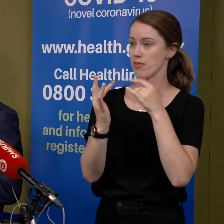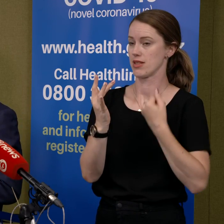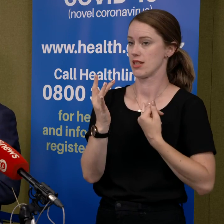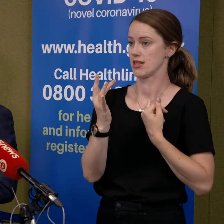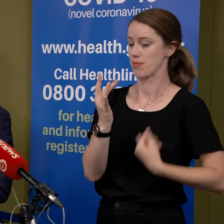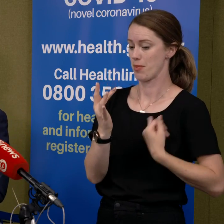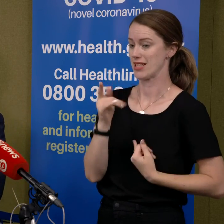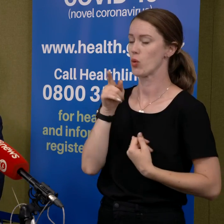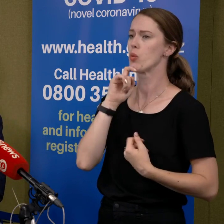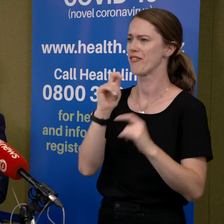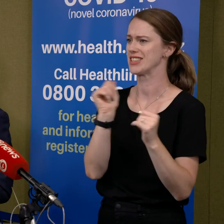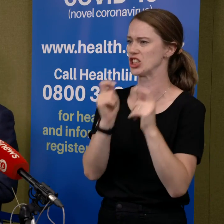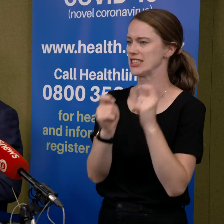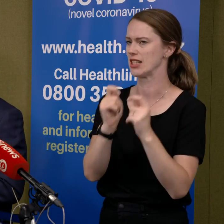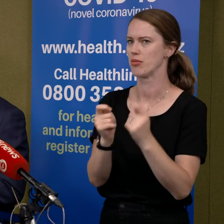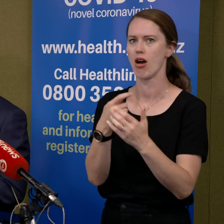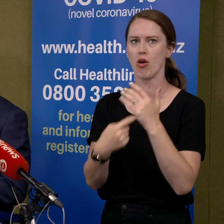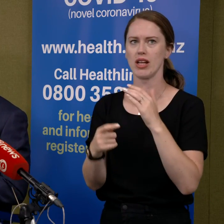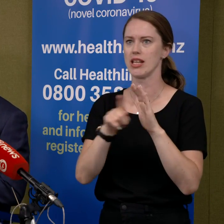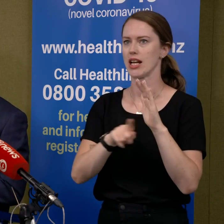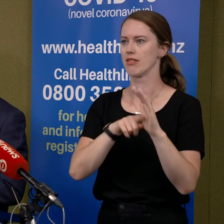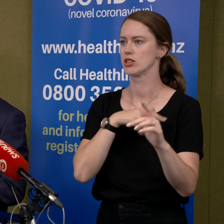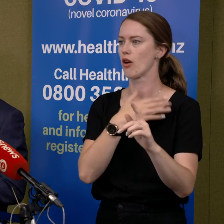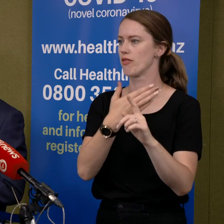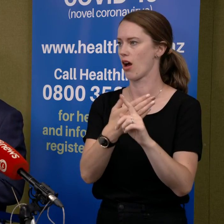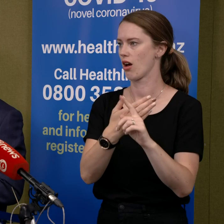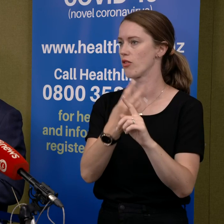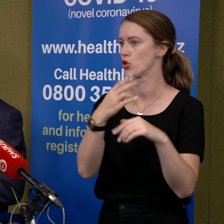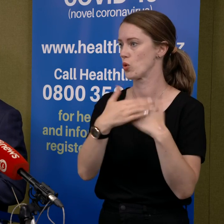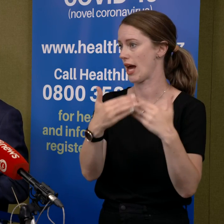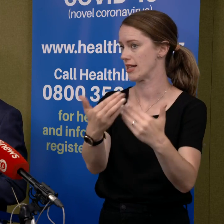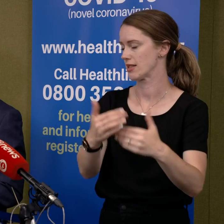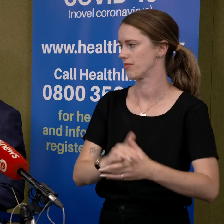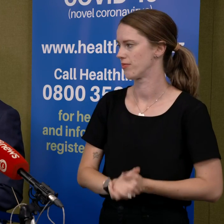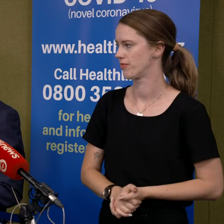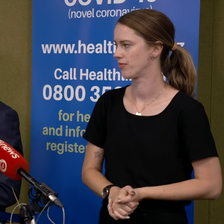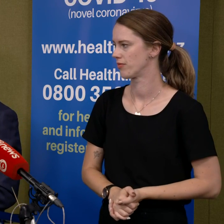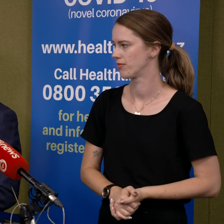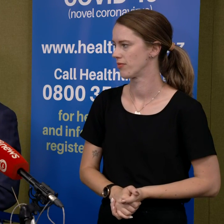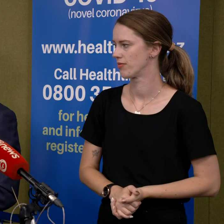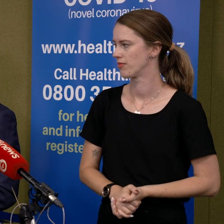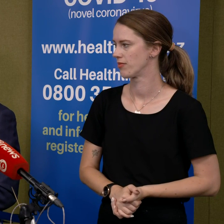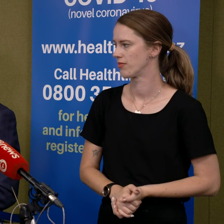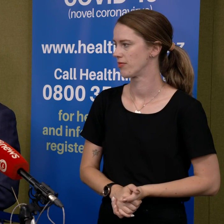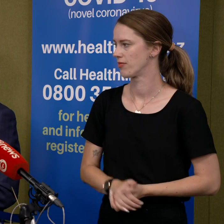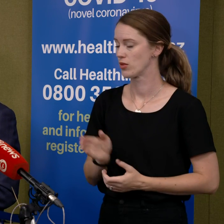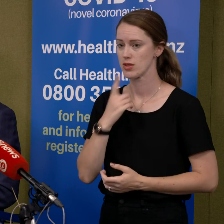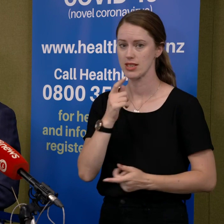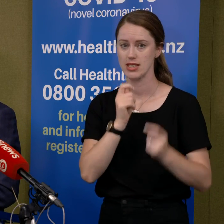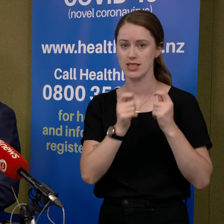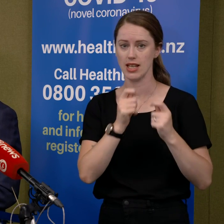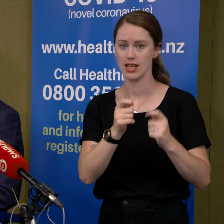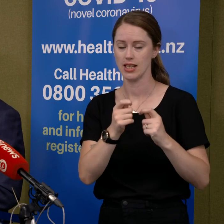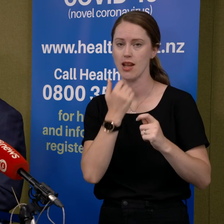been tested. And so far we have had only negative tests over the last 2 days. Did you say the testing and capabilities are ramping up this